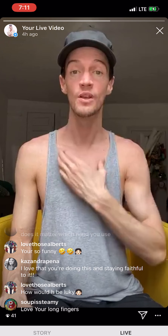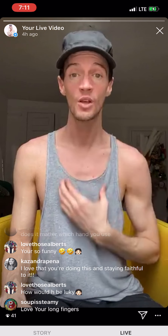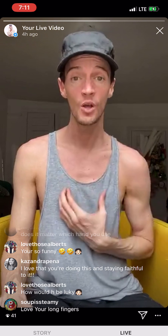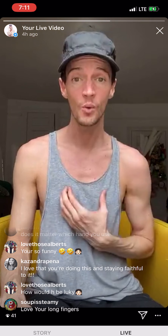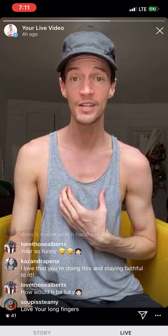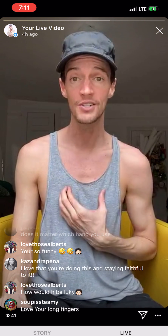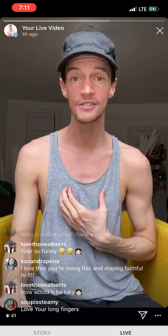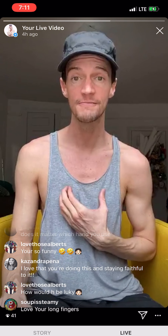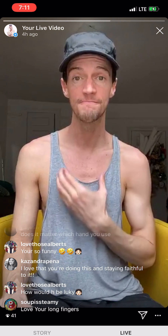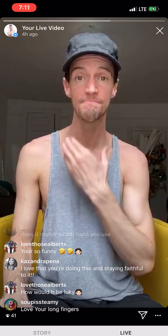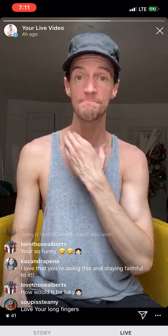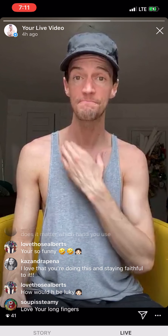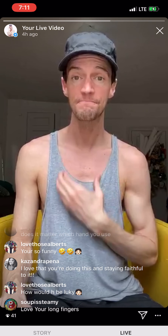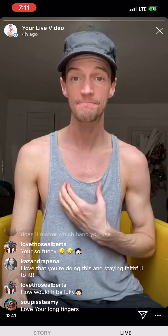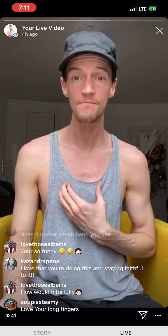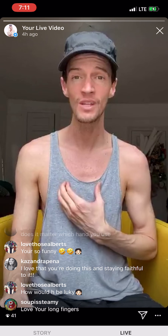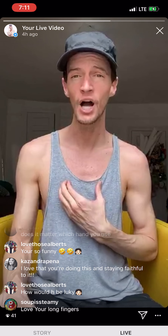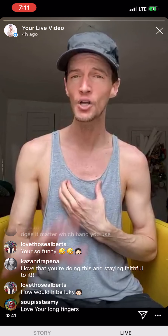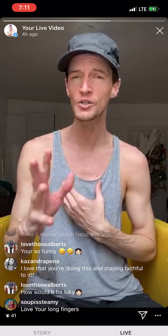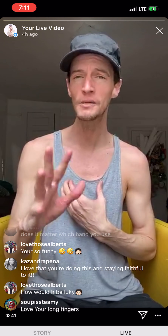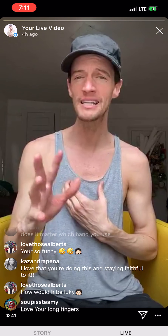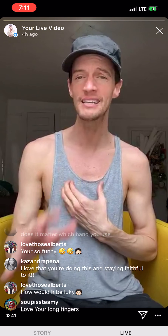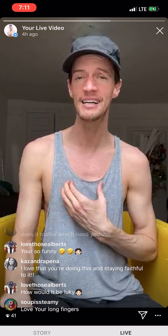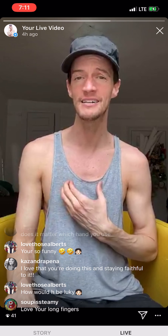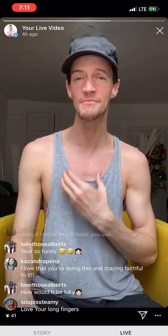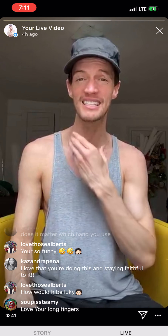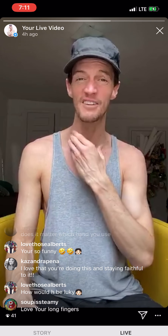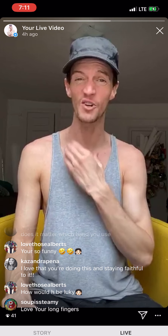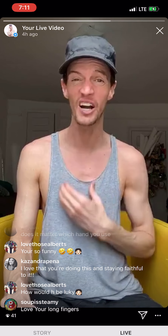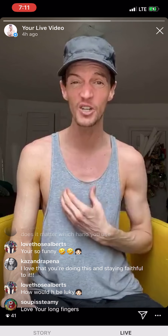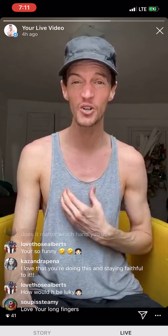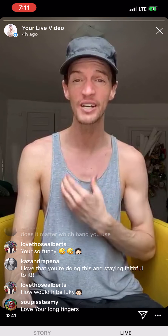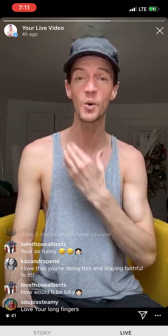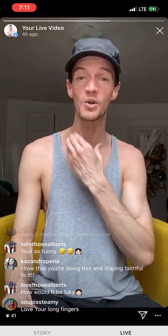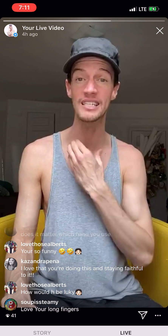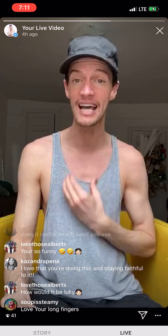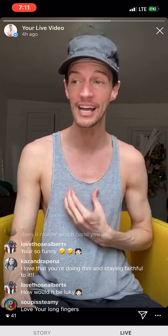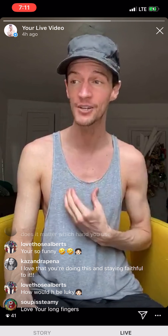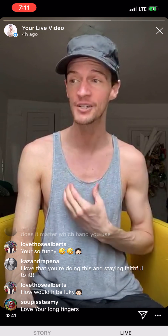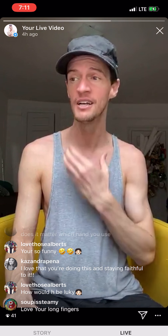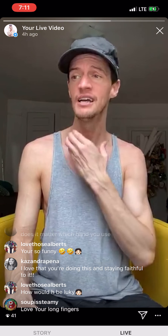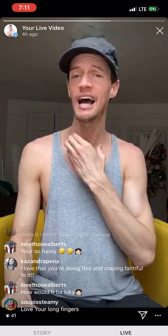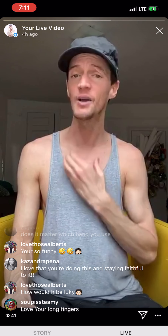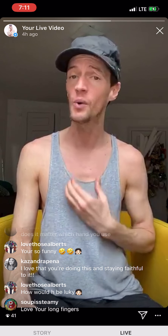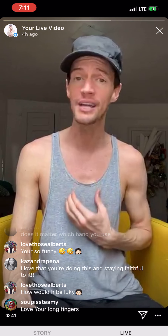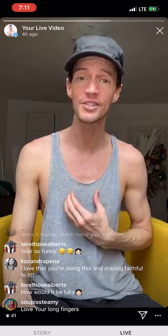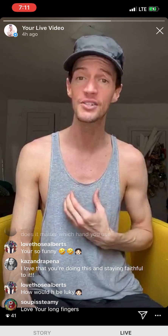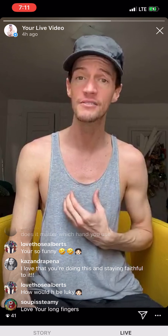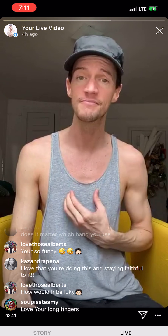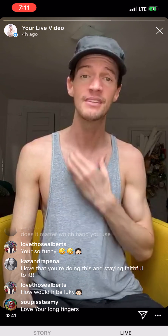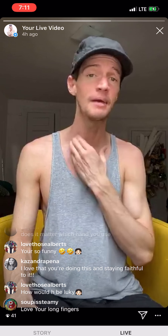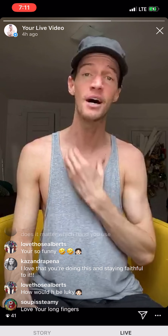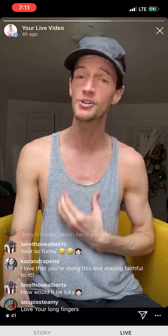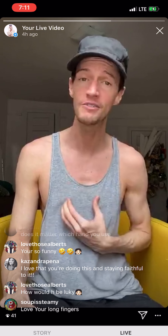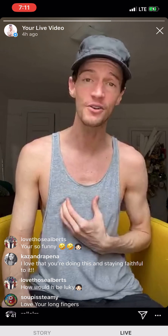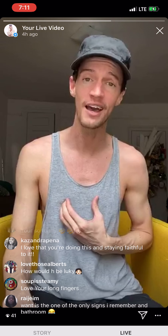Wish. Also can be, um, the sign for hungry or desire. I wish. I'm hungry for that.